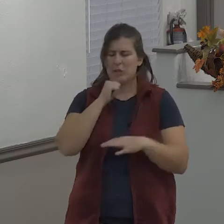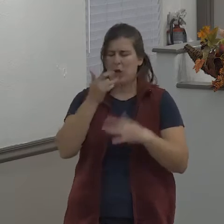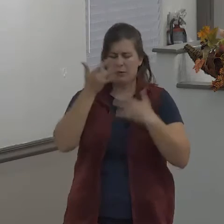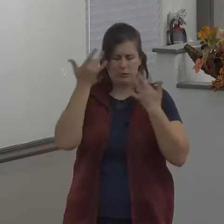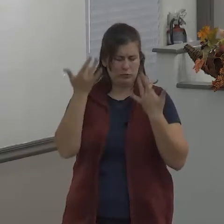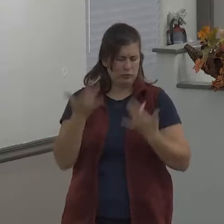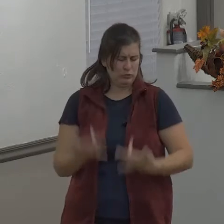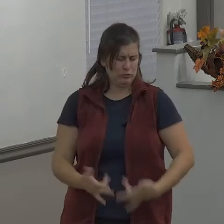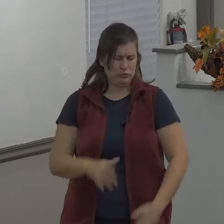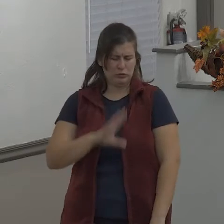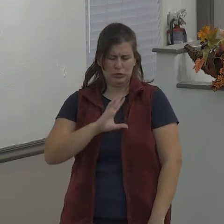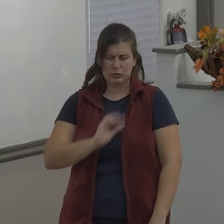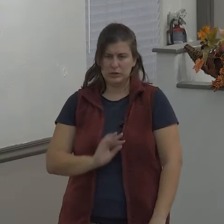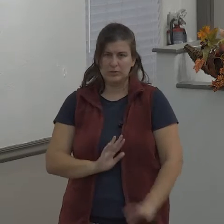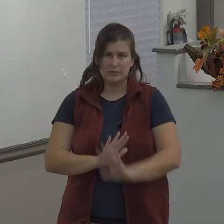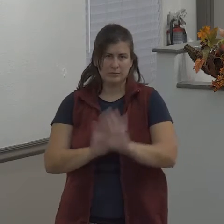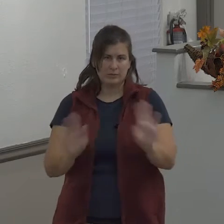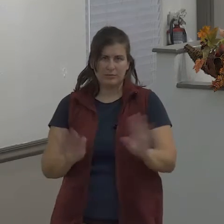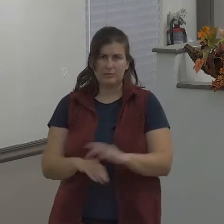in despair."